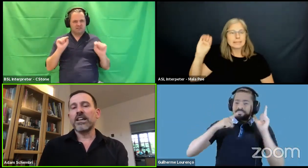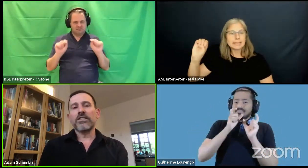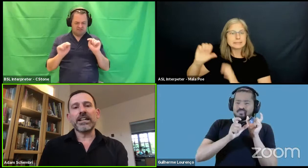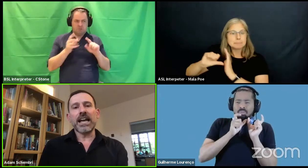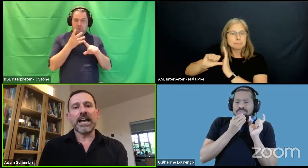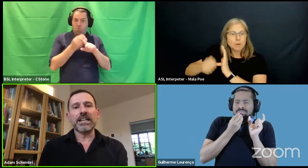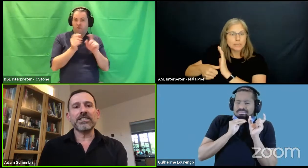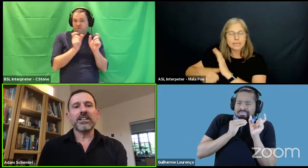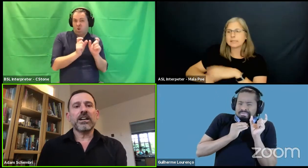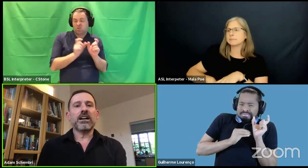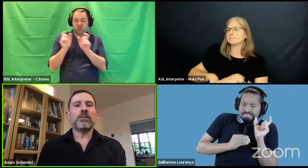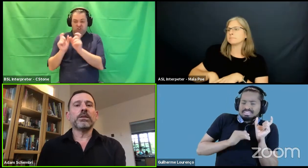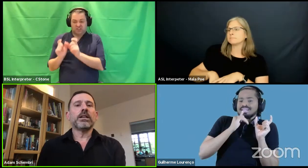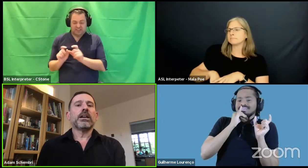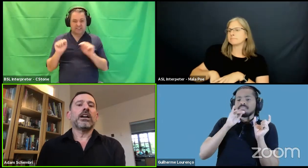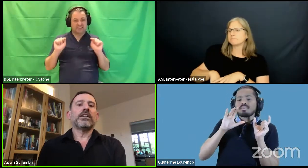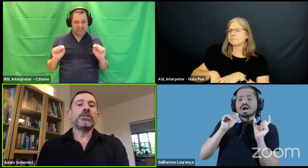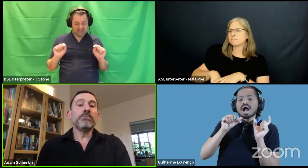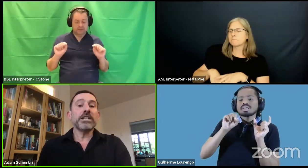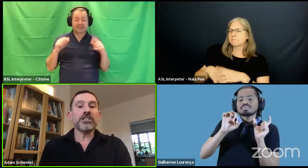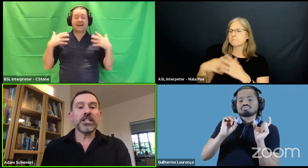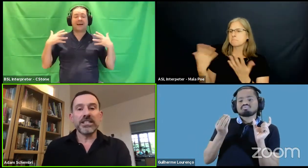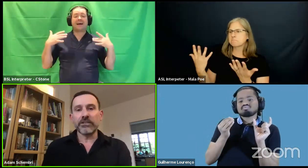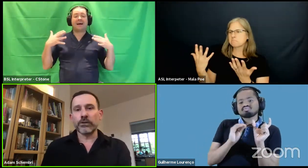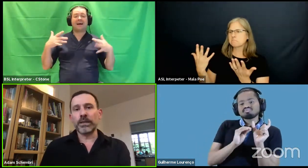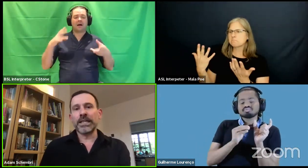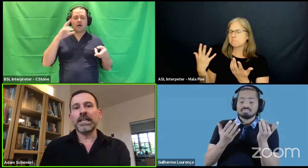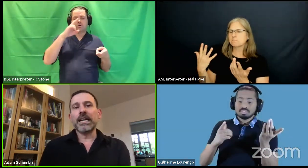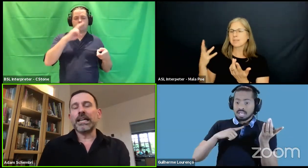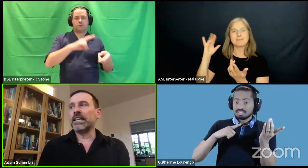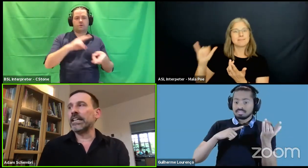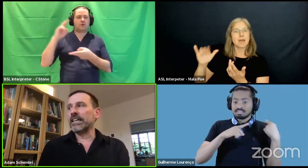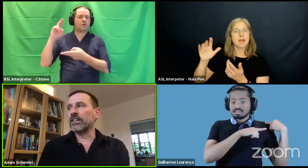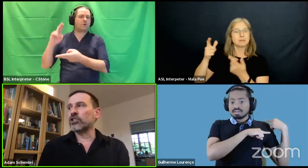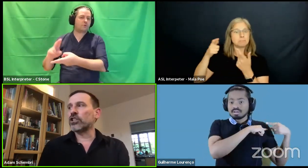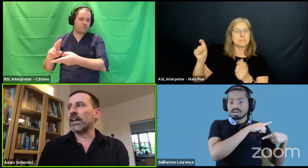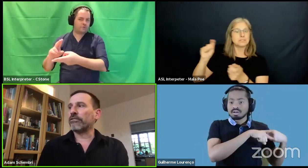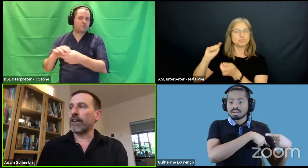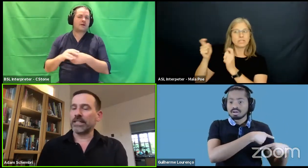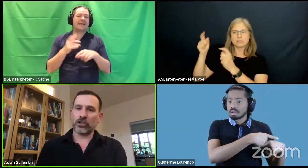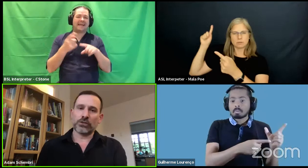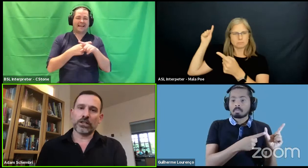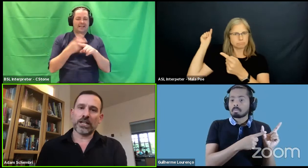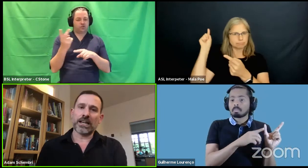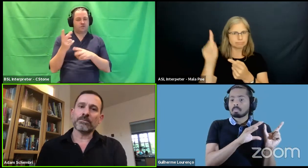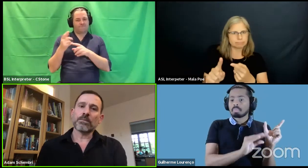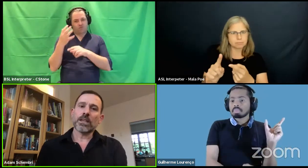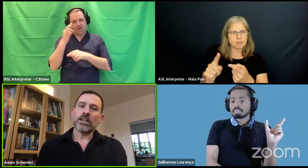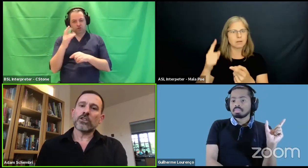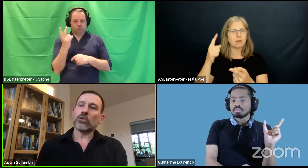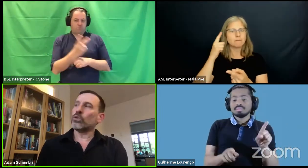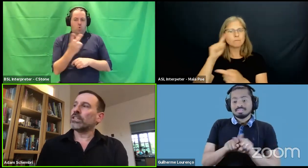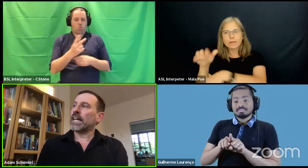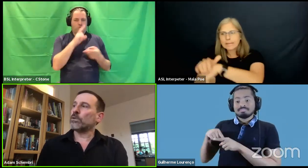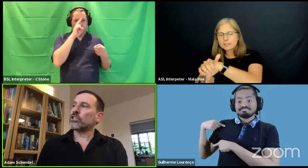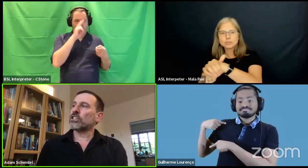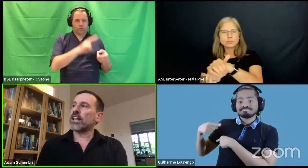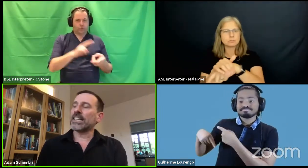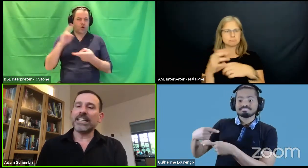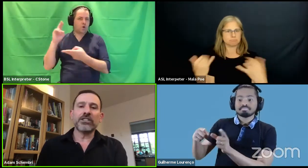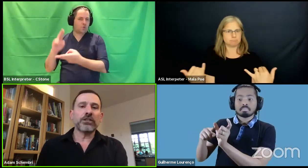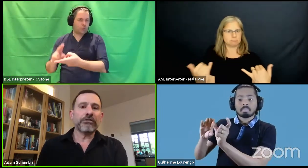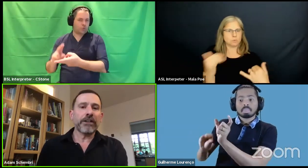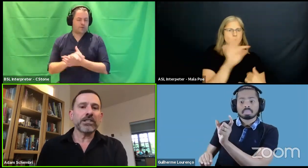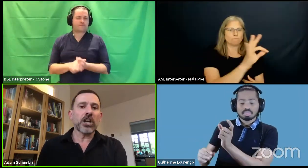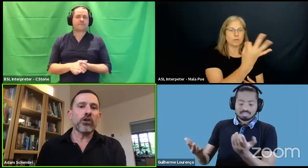case, that has diminished considerably in English and French. Okay? So languages